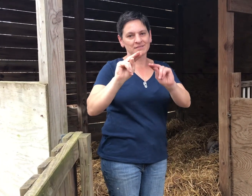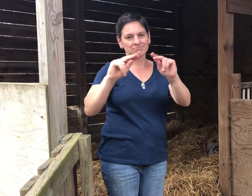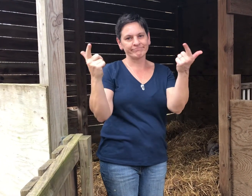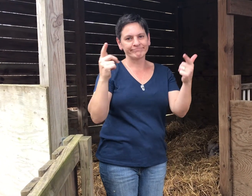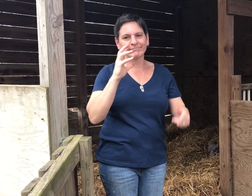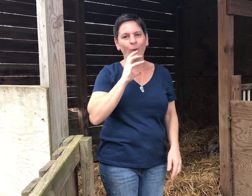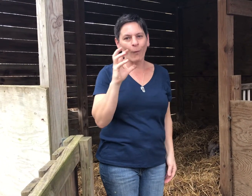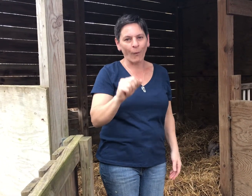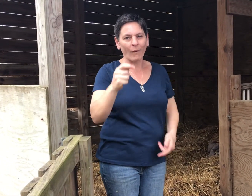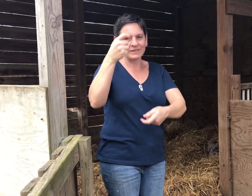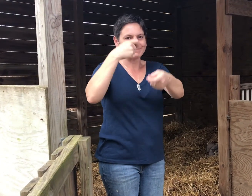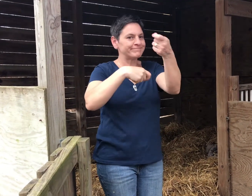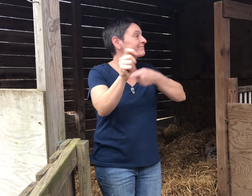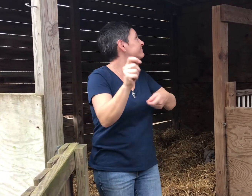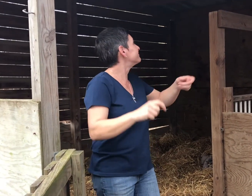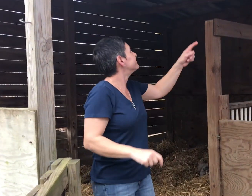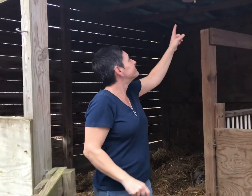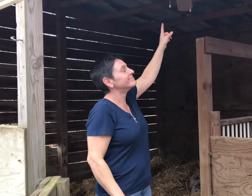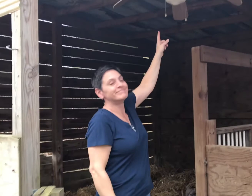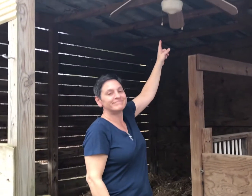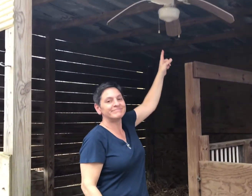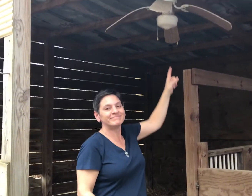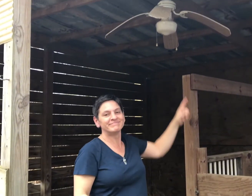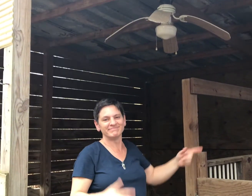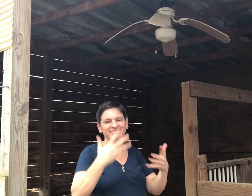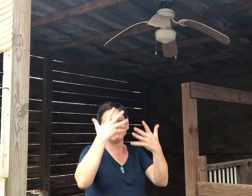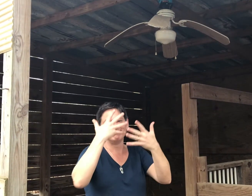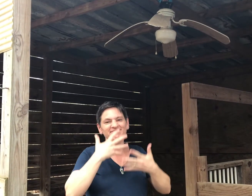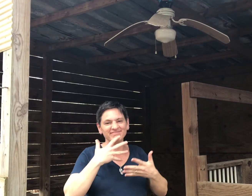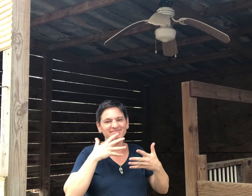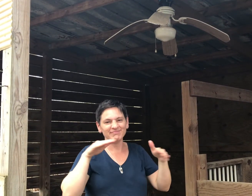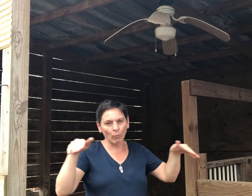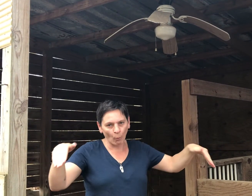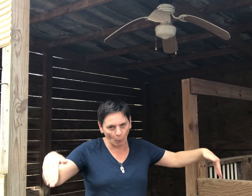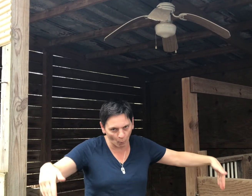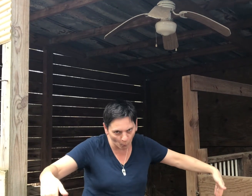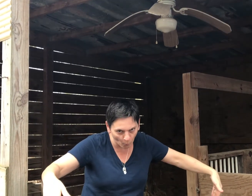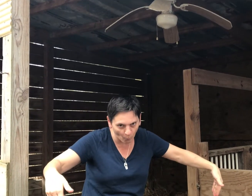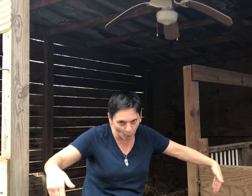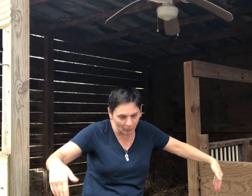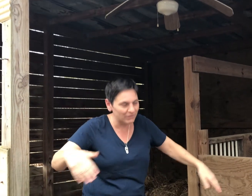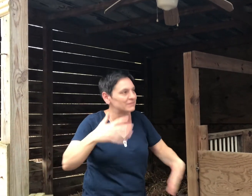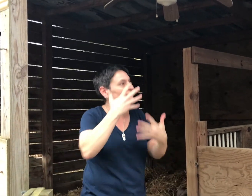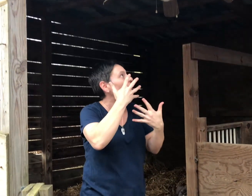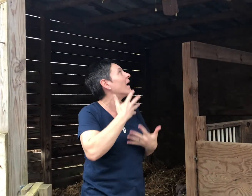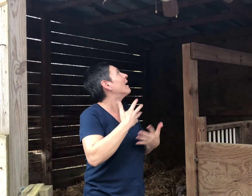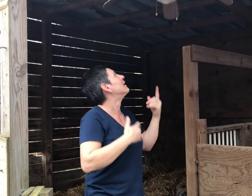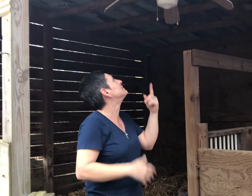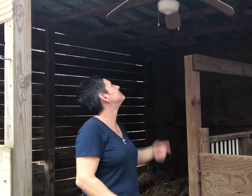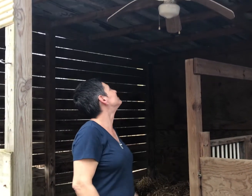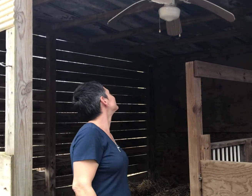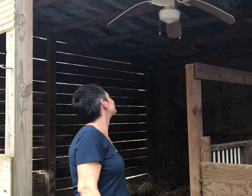The fan is out of commission. We are going to have to replace it. It's pretty sad. It's all slumped over up there.